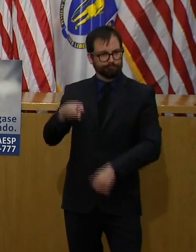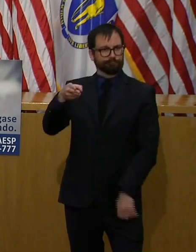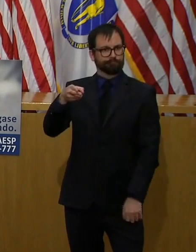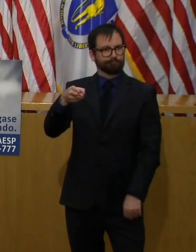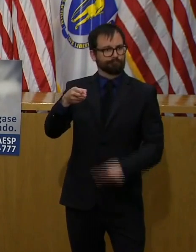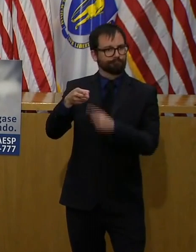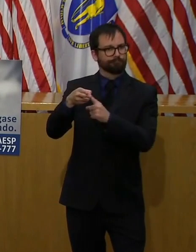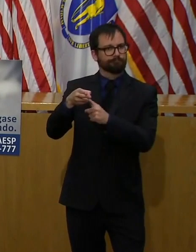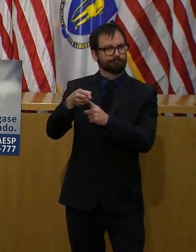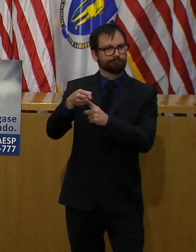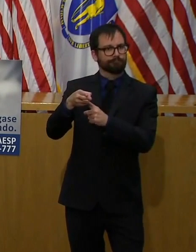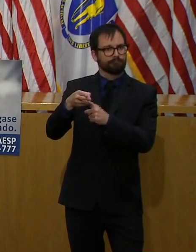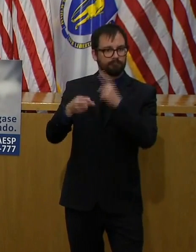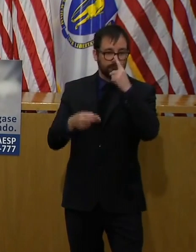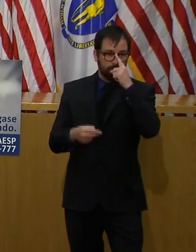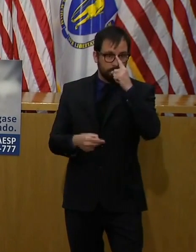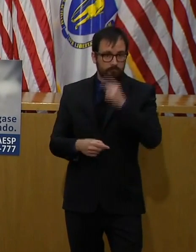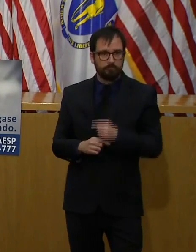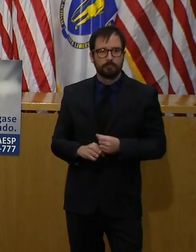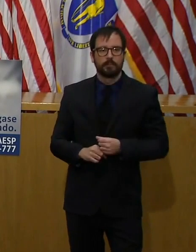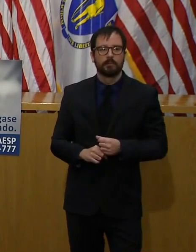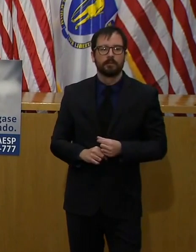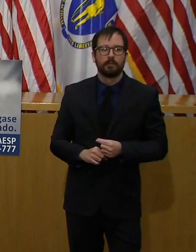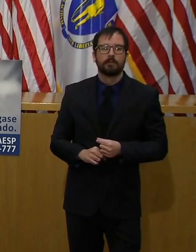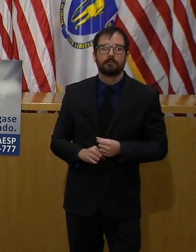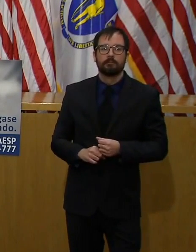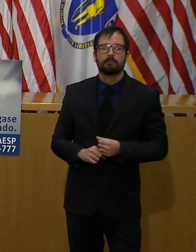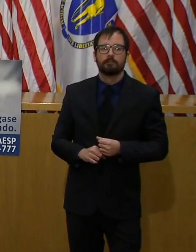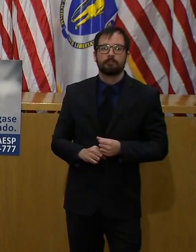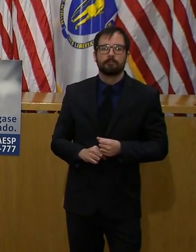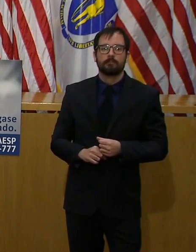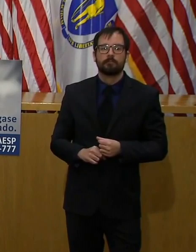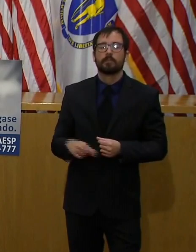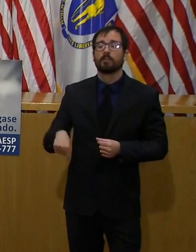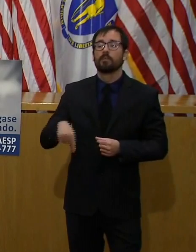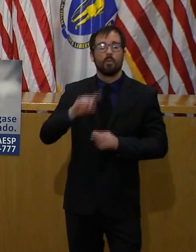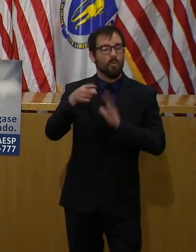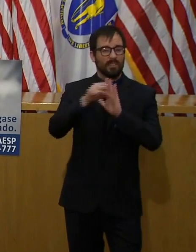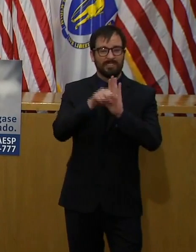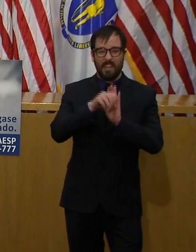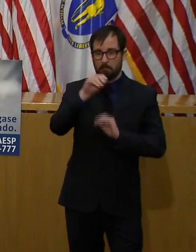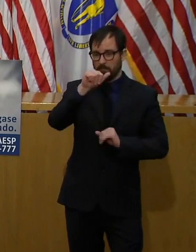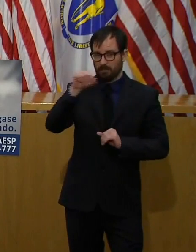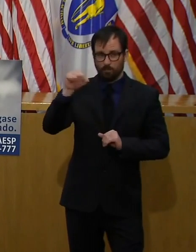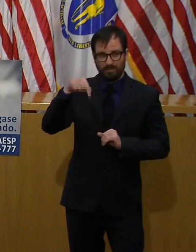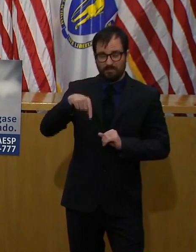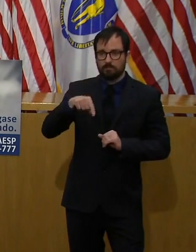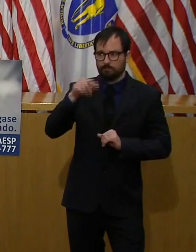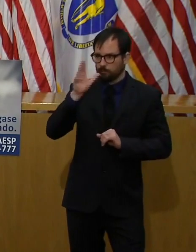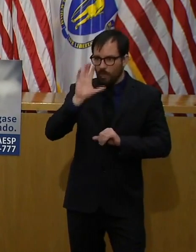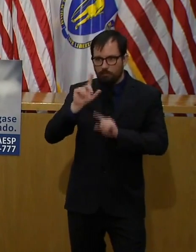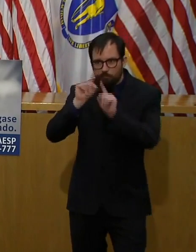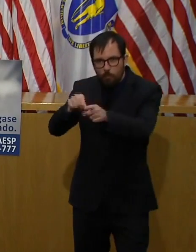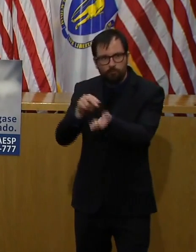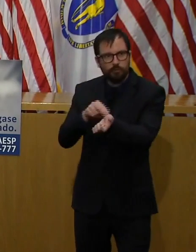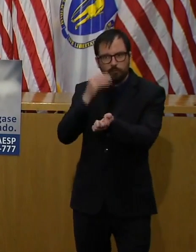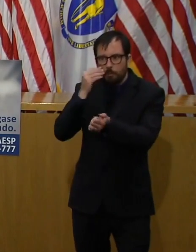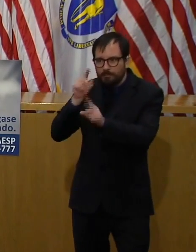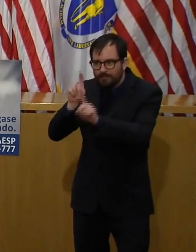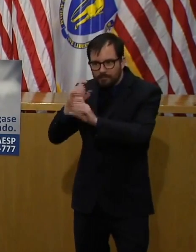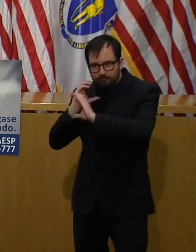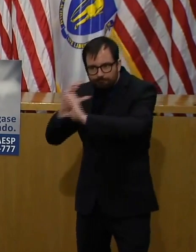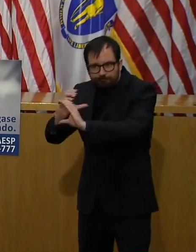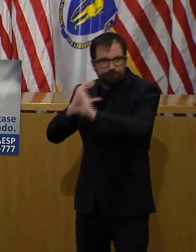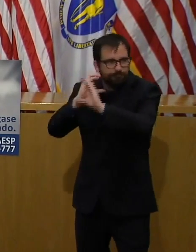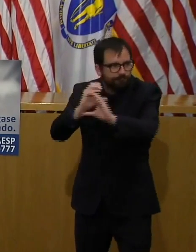homes. What we've tried to do is also for those nursing homes, as you know, that have sufficient staffing so they don't feel